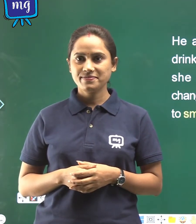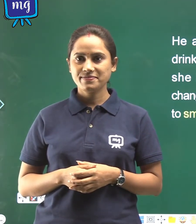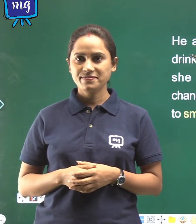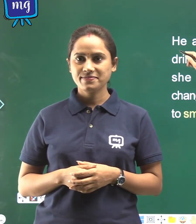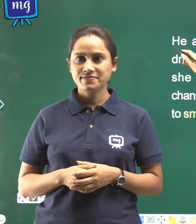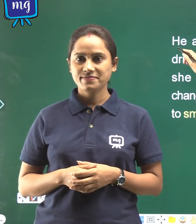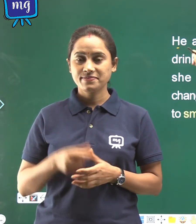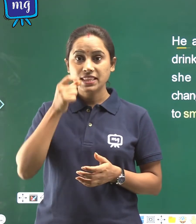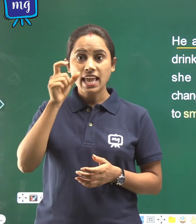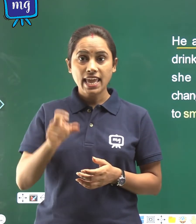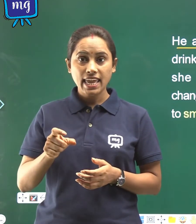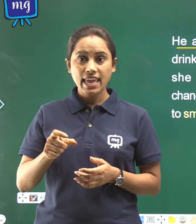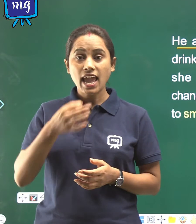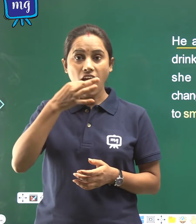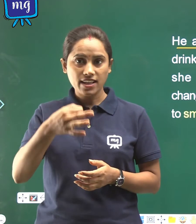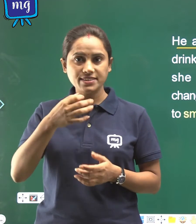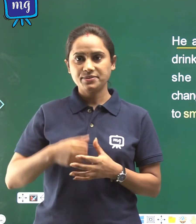He asked